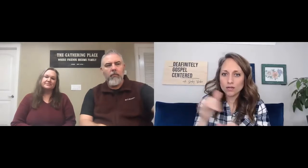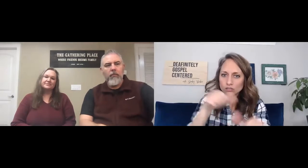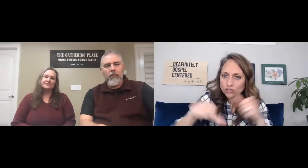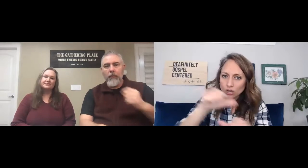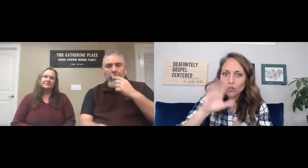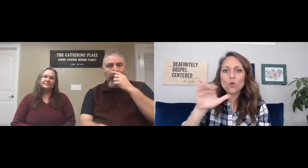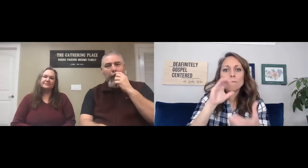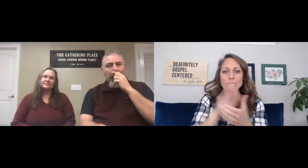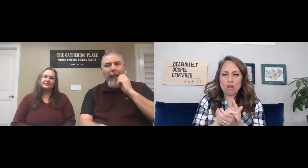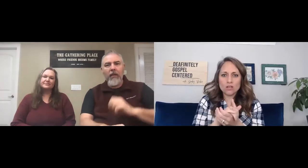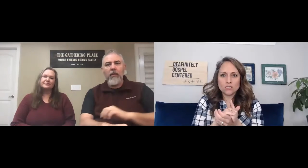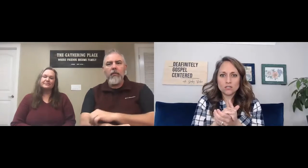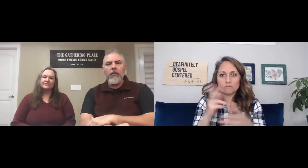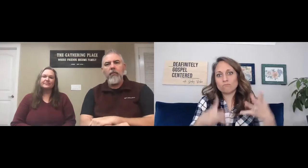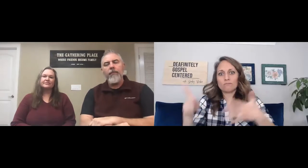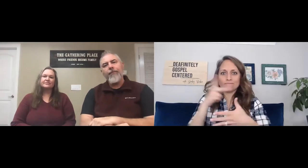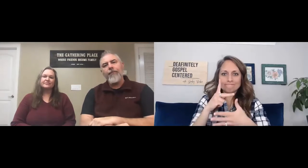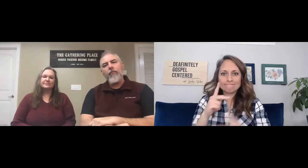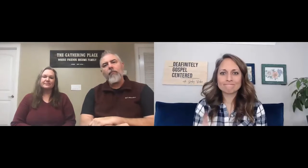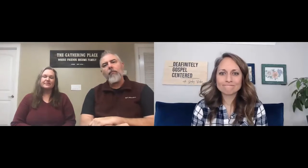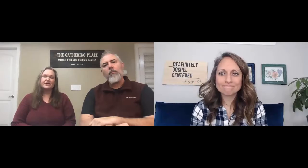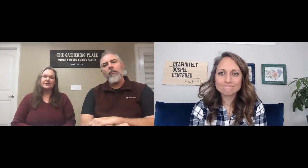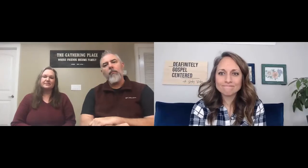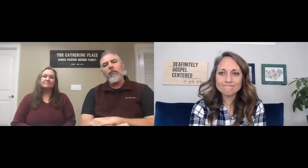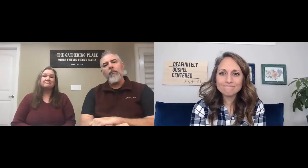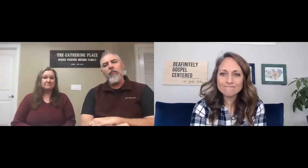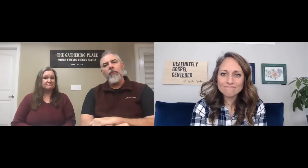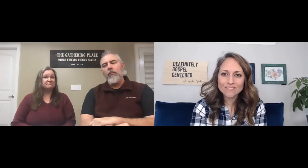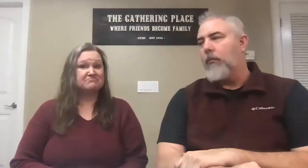steady marriage track, and that makes your marriage a priority?